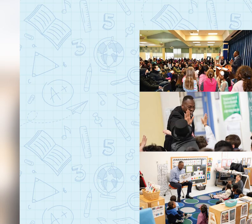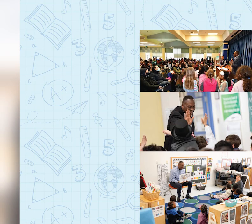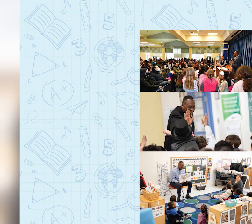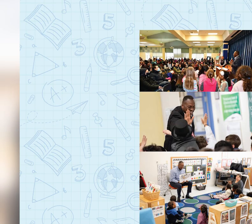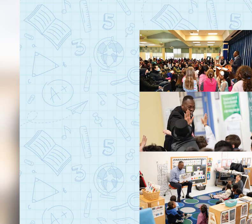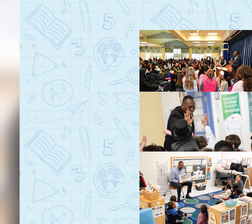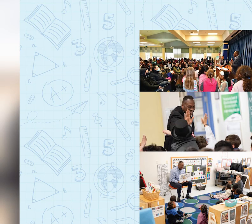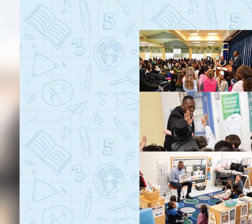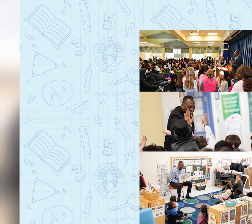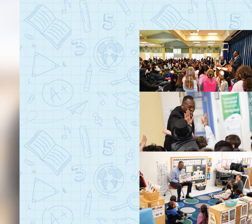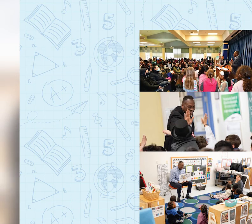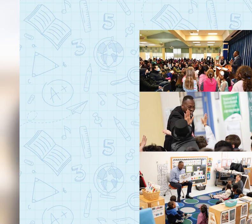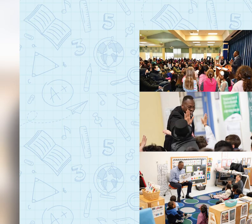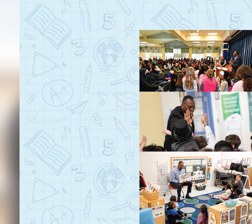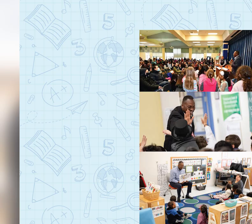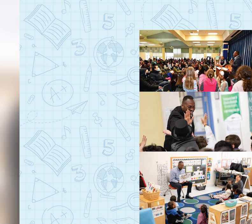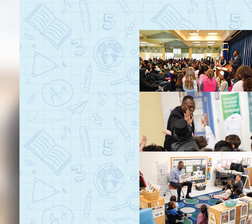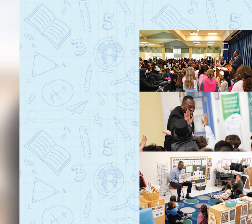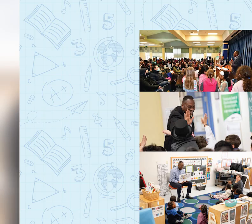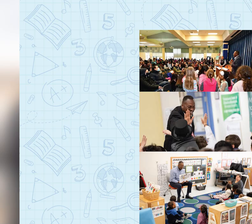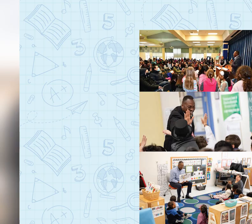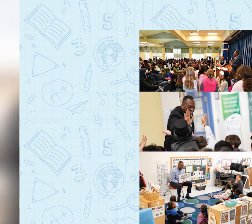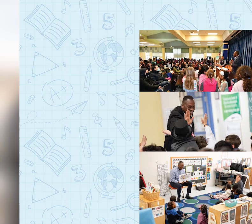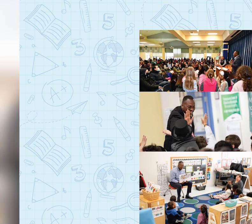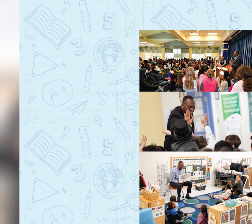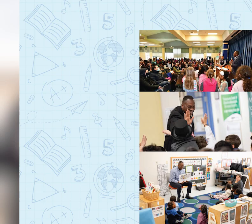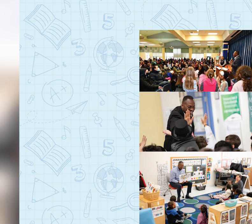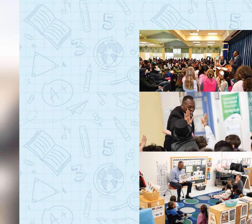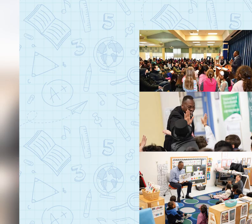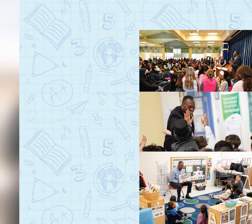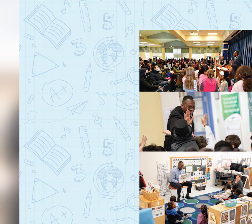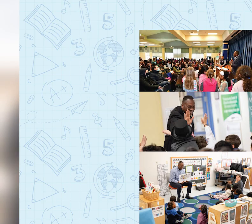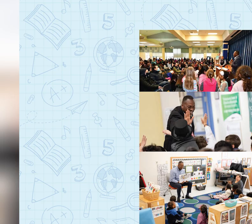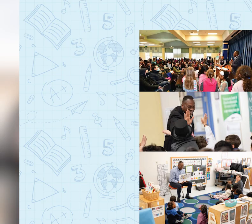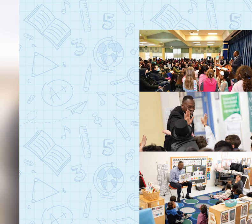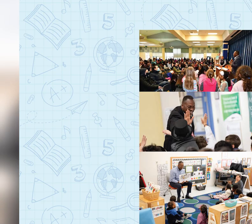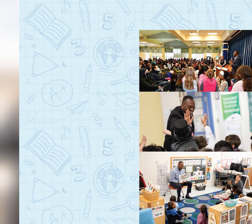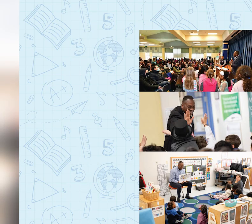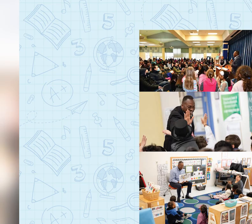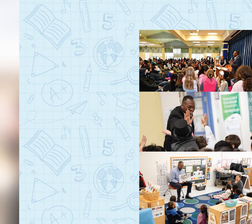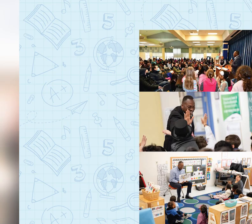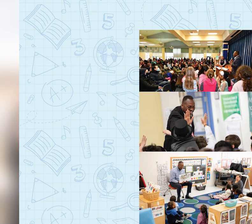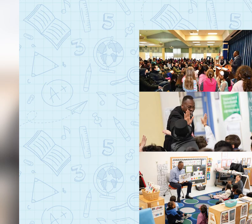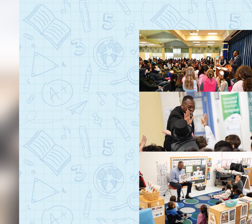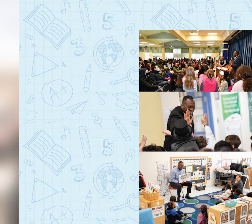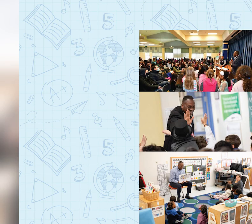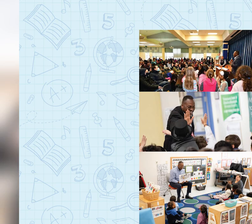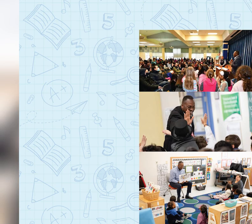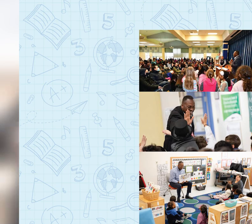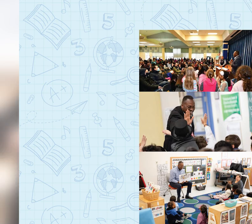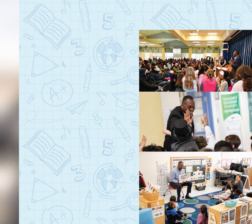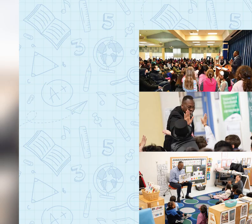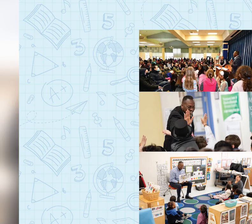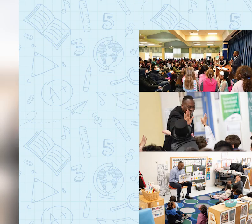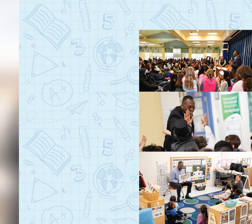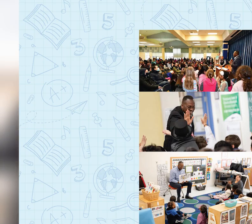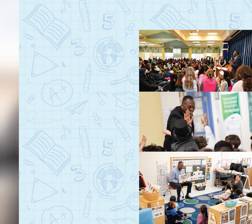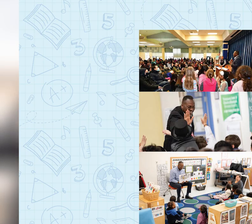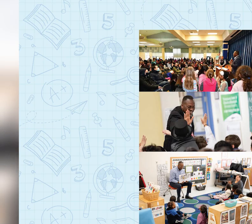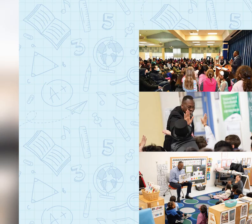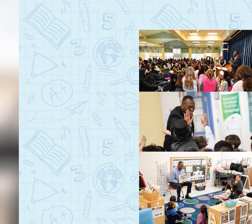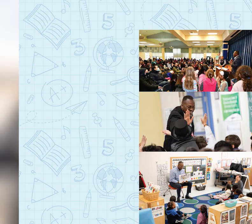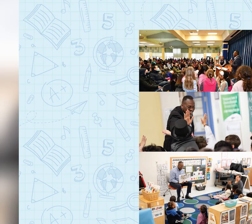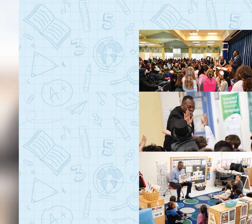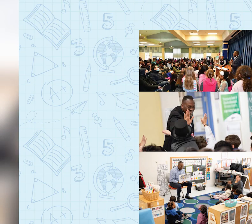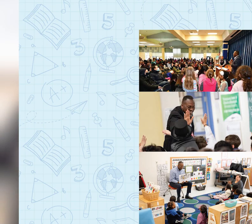budget funds 25 new positions to expand full-day pre-K even further, because we know that the